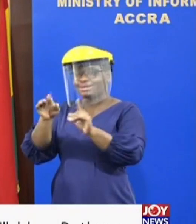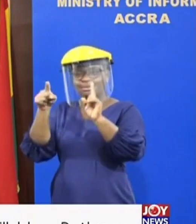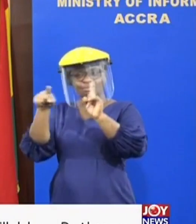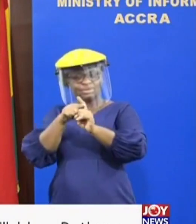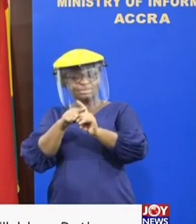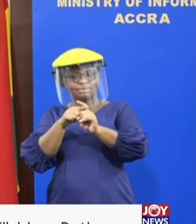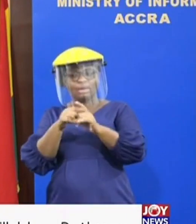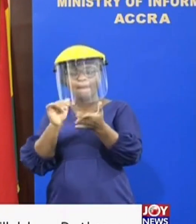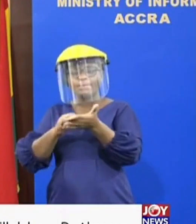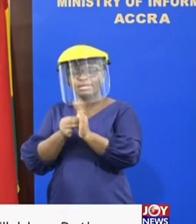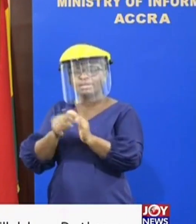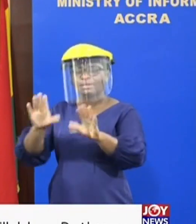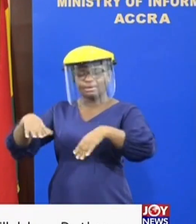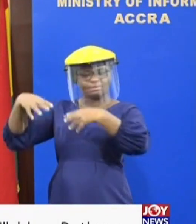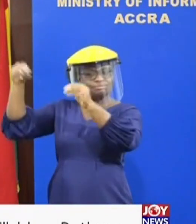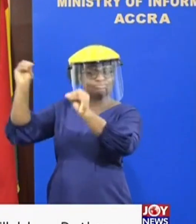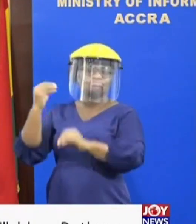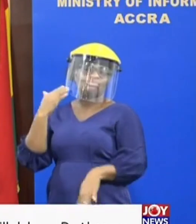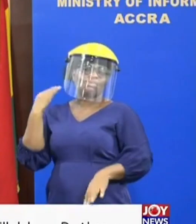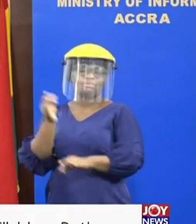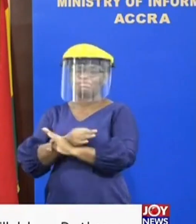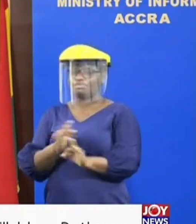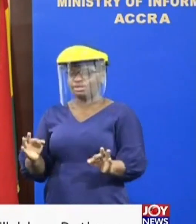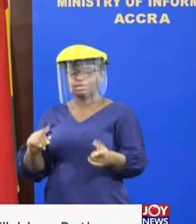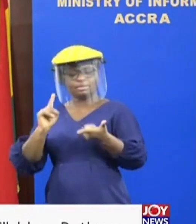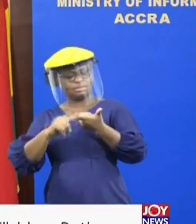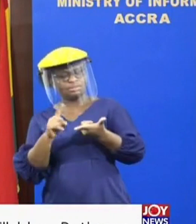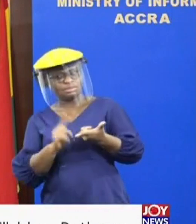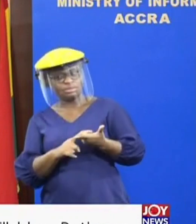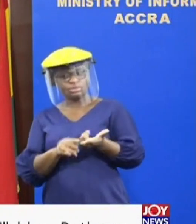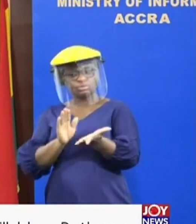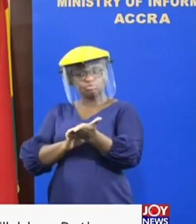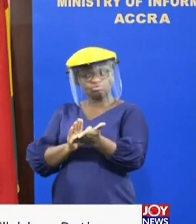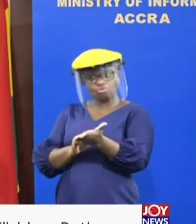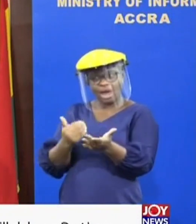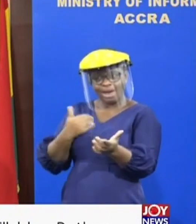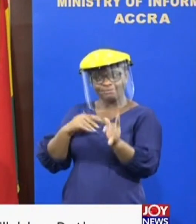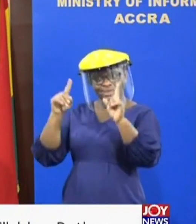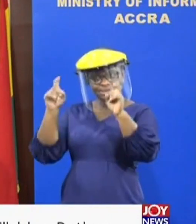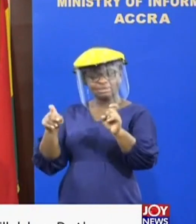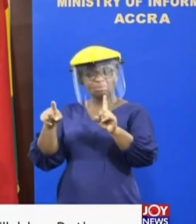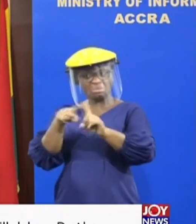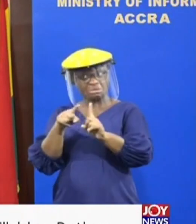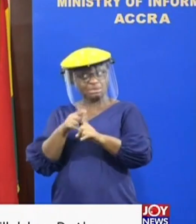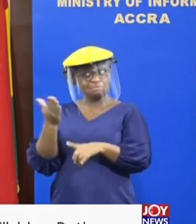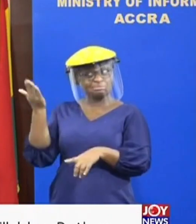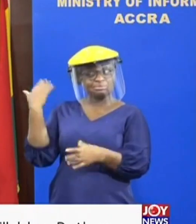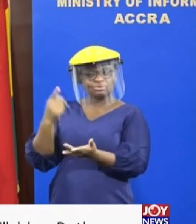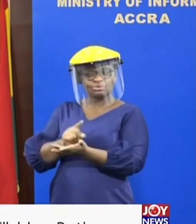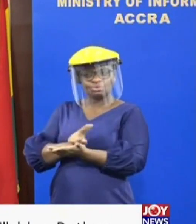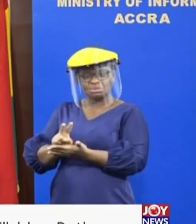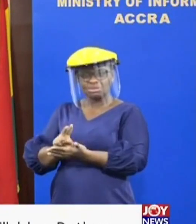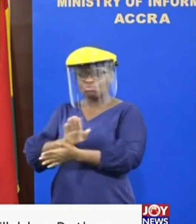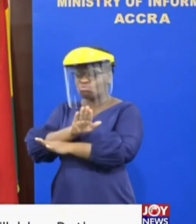students can vacate and go home. The second category will be a school that has had a case, but if in the last 2 weeks there will be